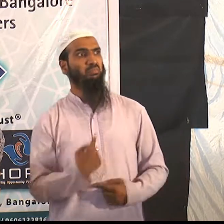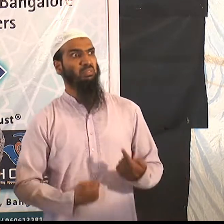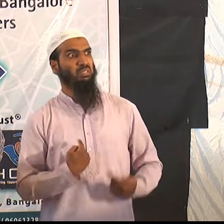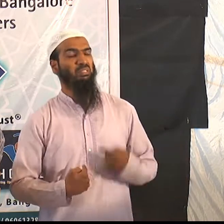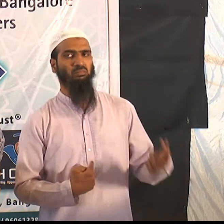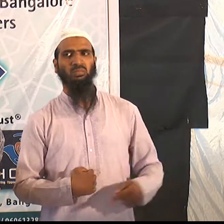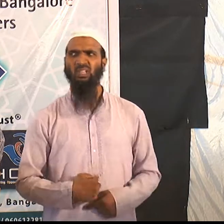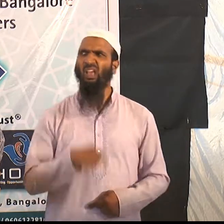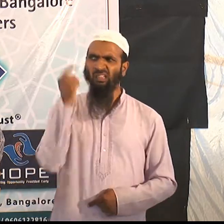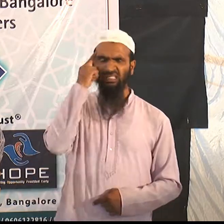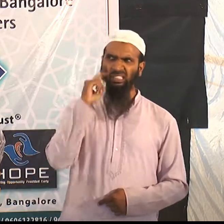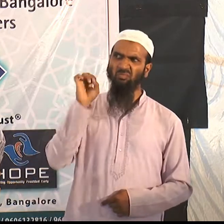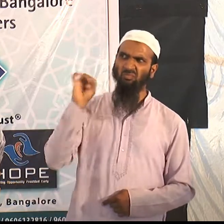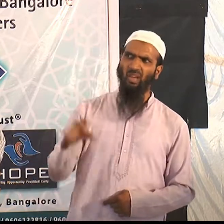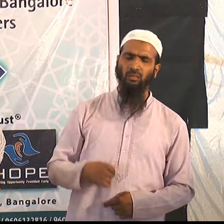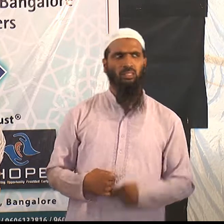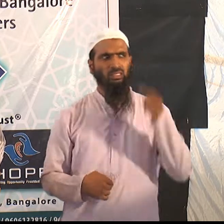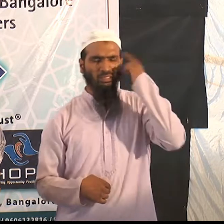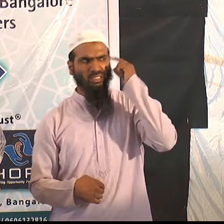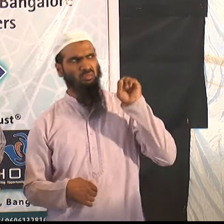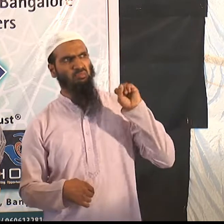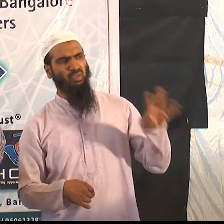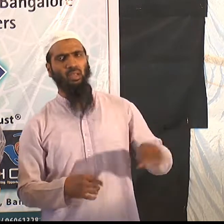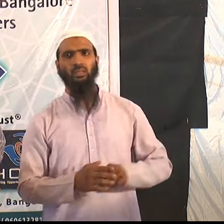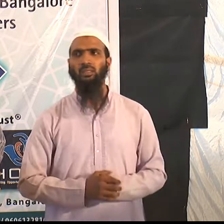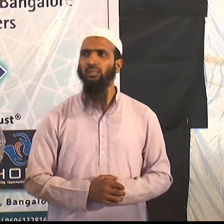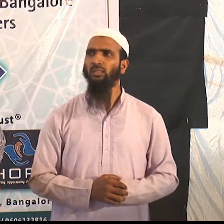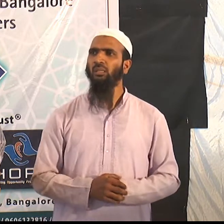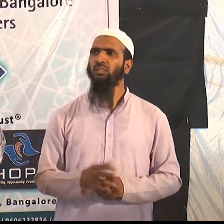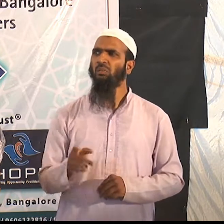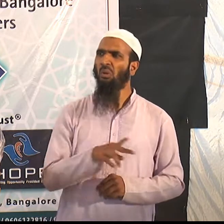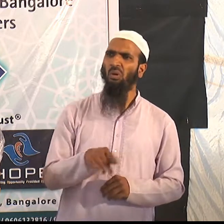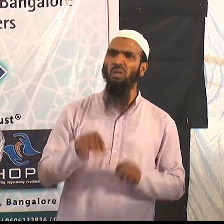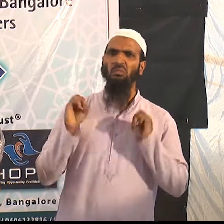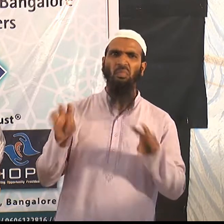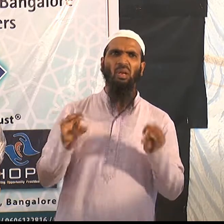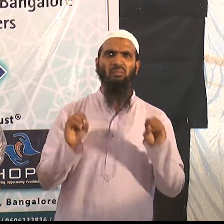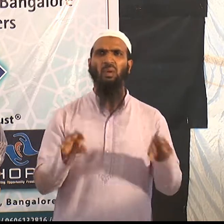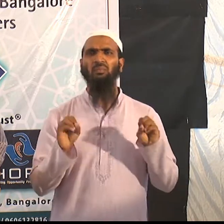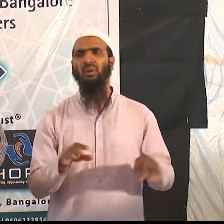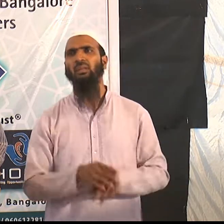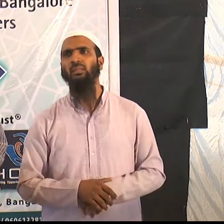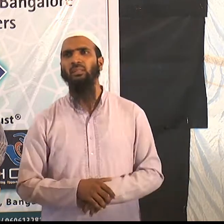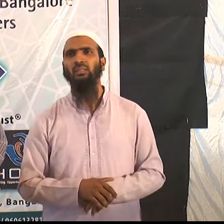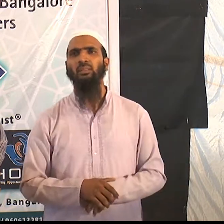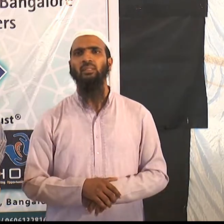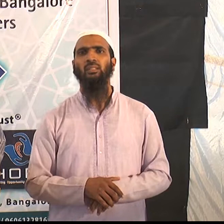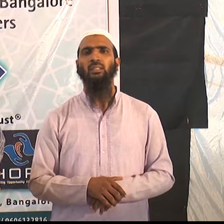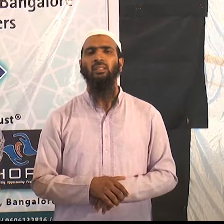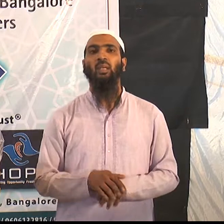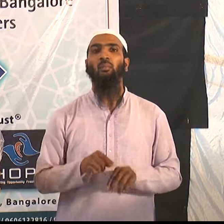negative thinking. But along with it, there was a butterfly also that came out. A butterfly called hope.